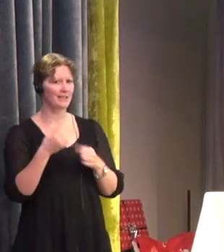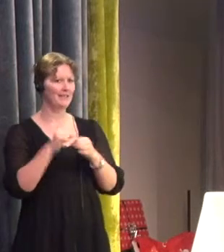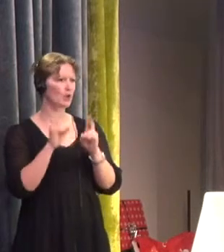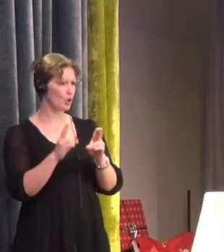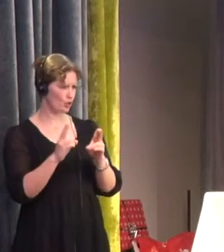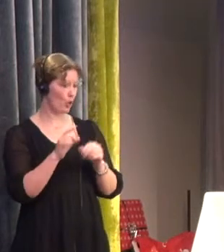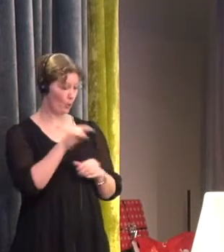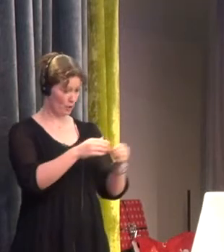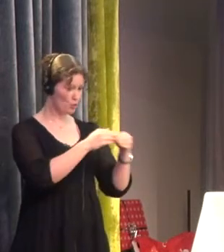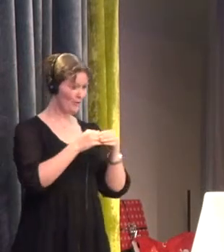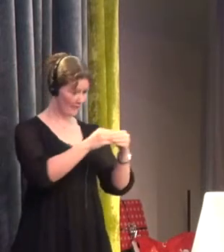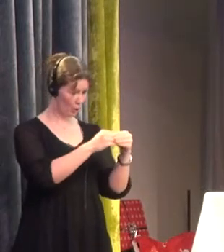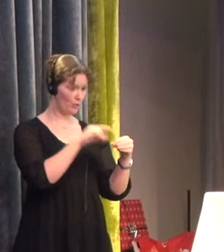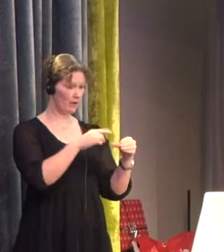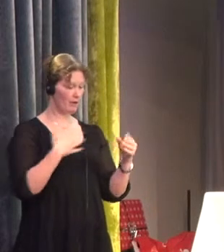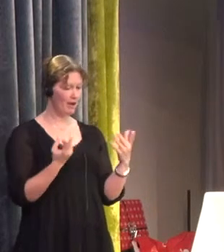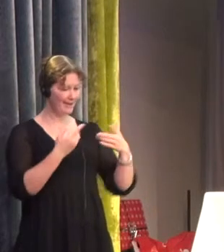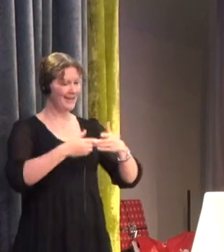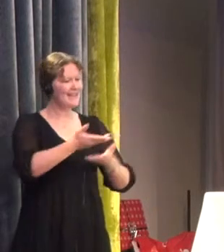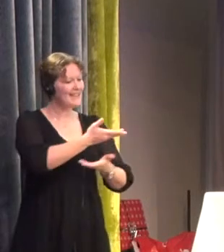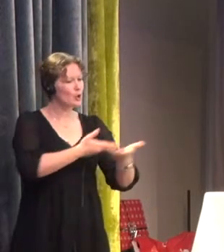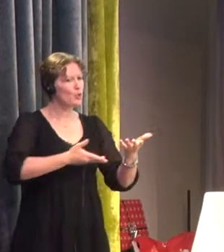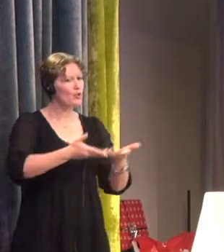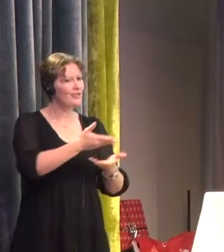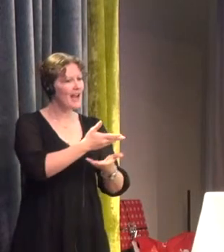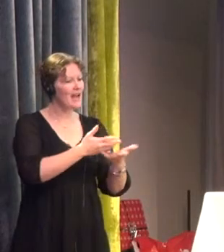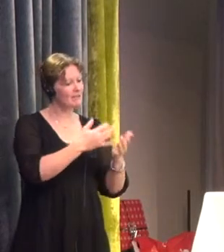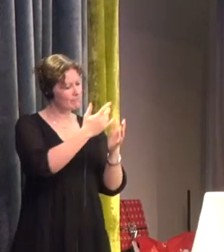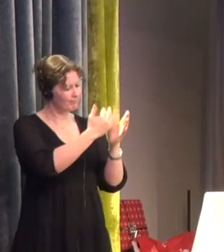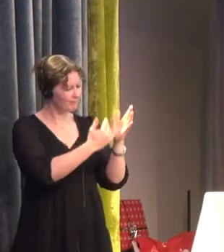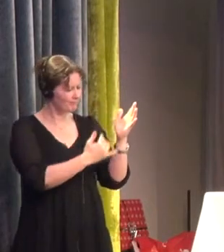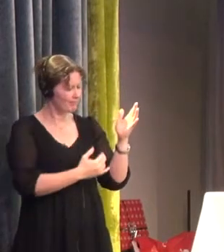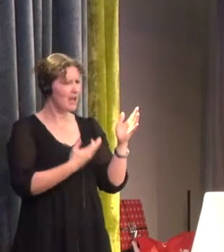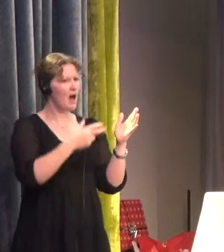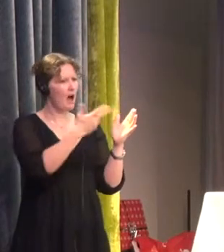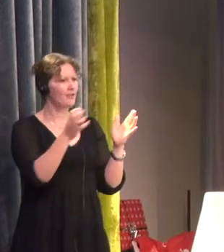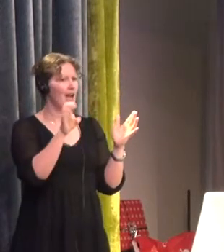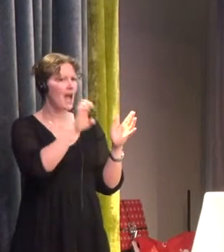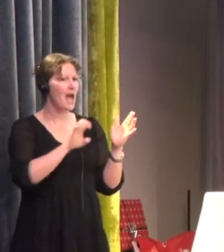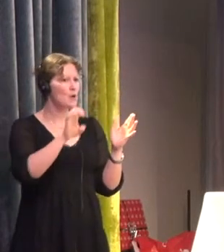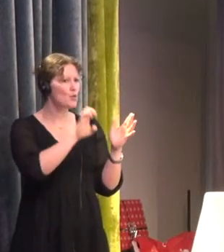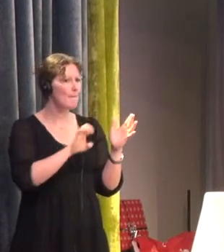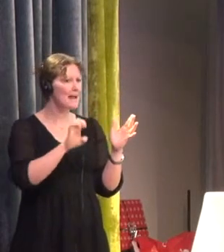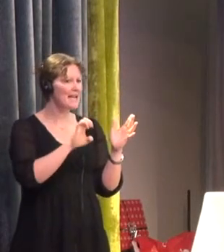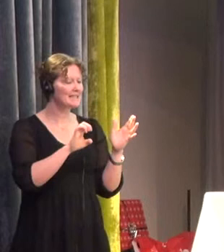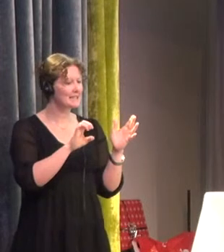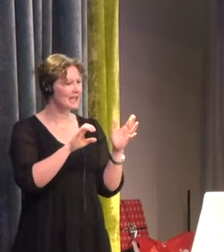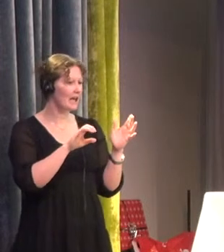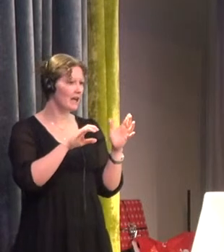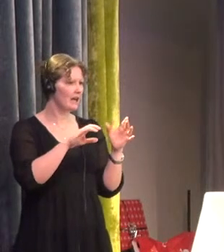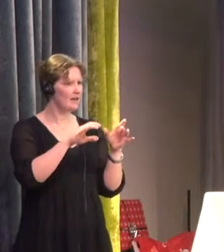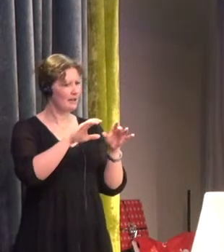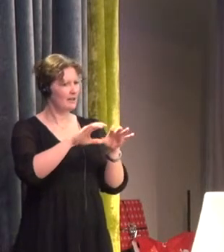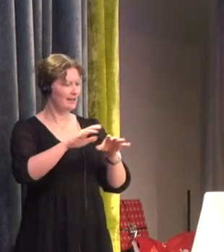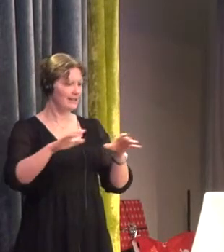devices, purposely points out that in doing those special measures, it is not a form of discrimination under the terms of the Convention.